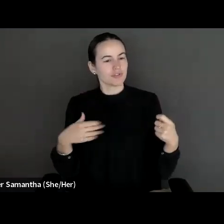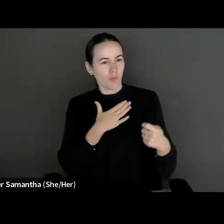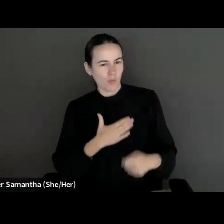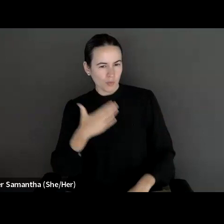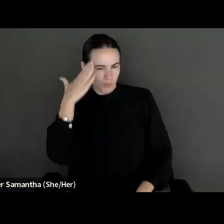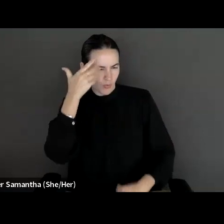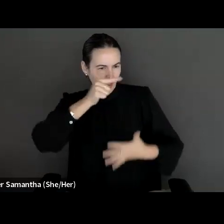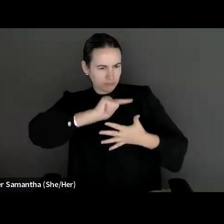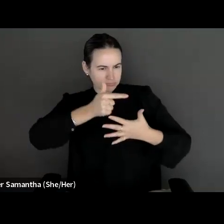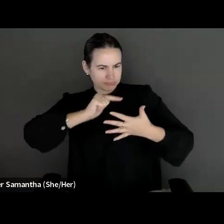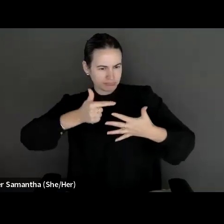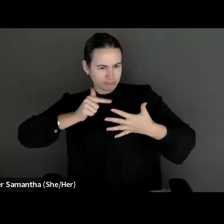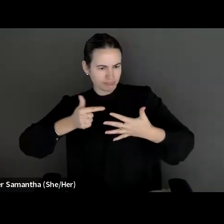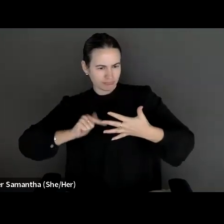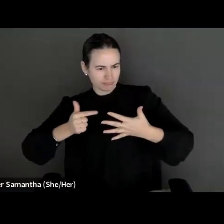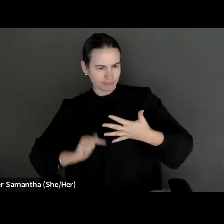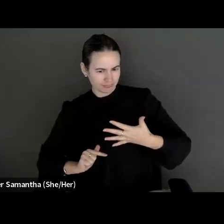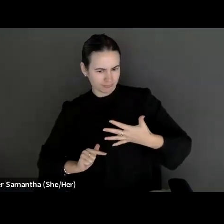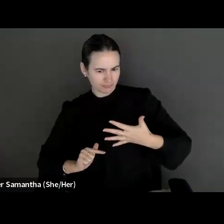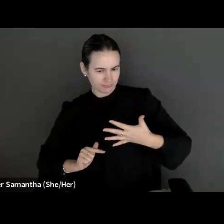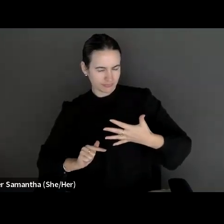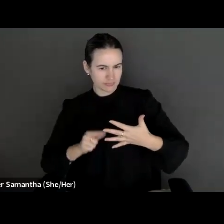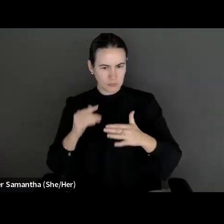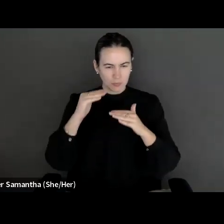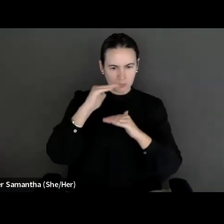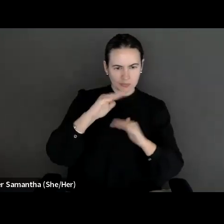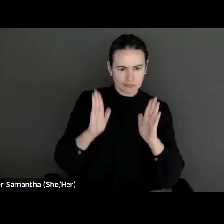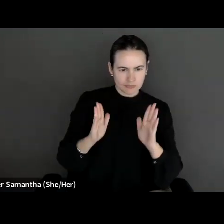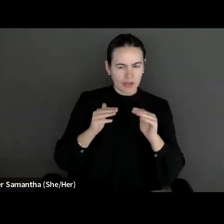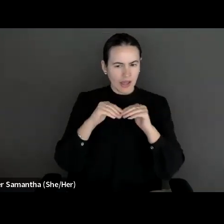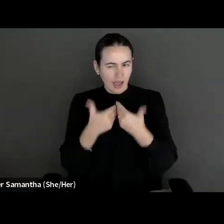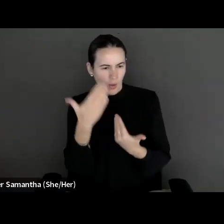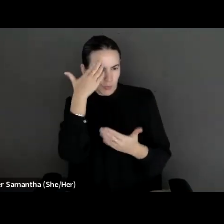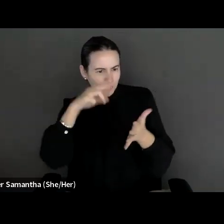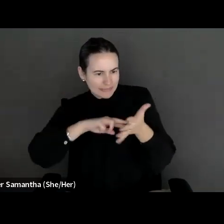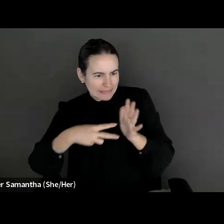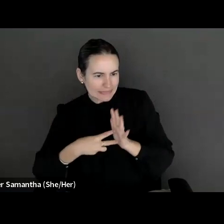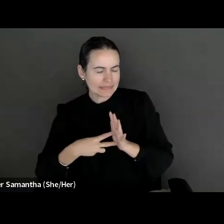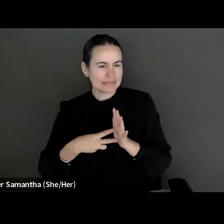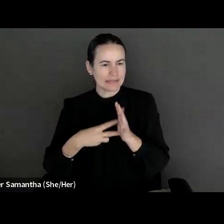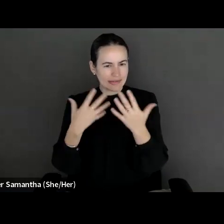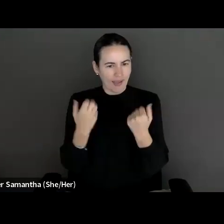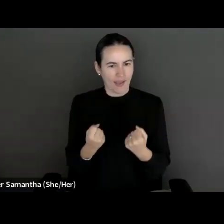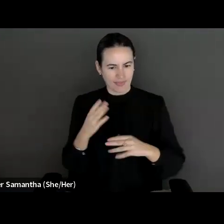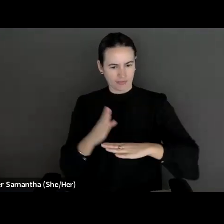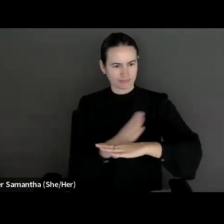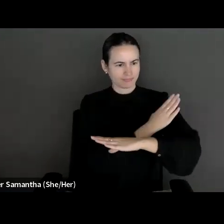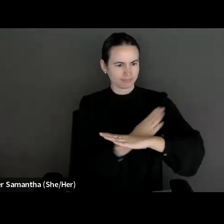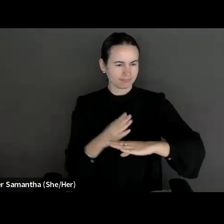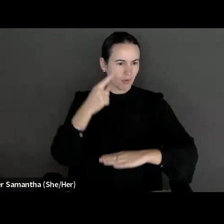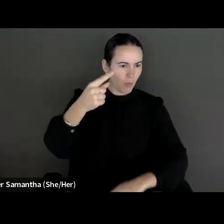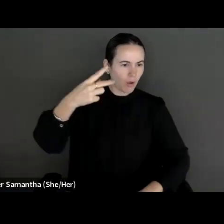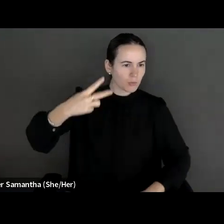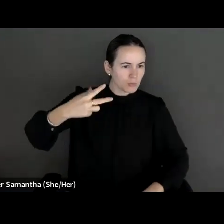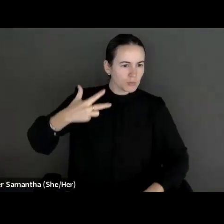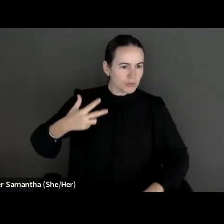on a single scale, that meaning is derived from a scaling methodology, and the agreement of judgment as to the